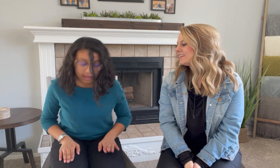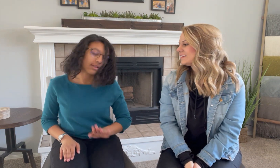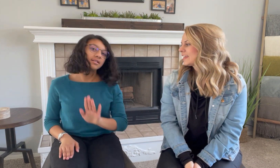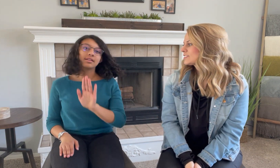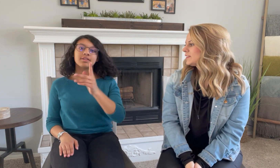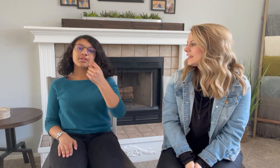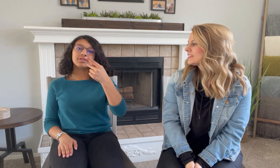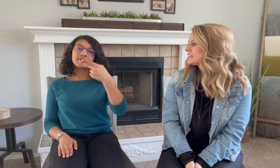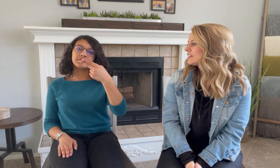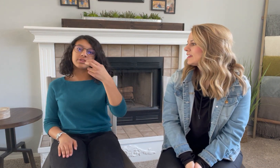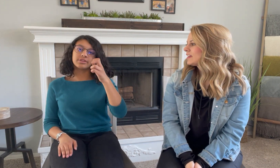Next one is